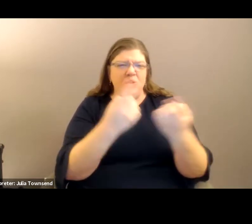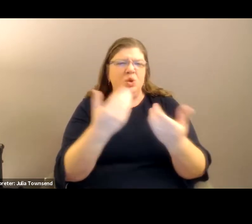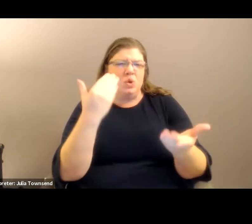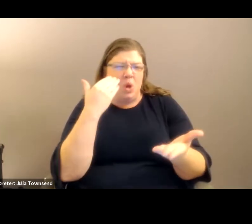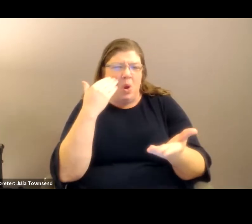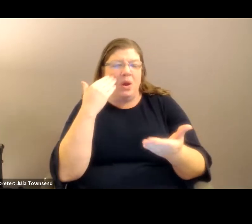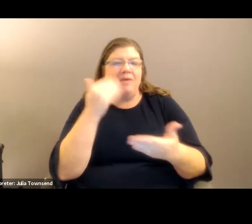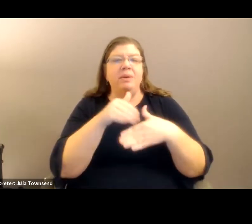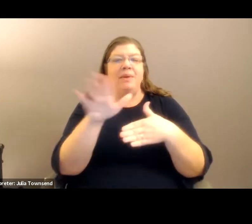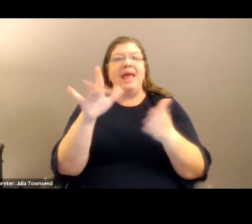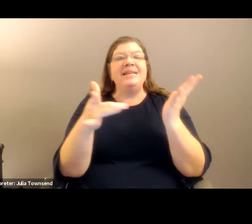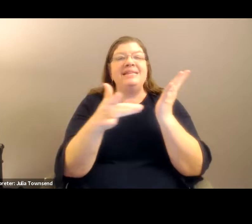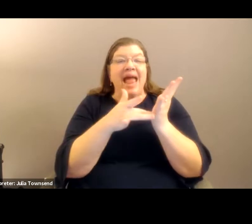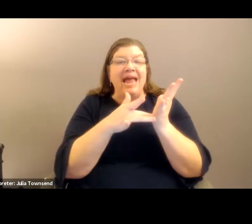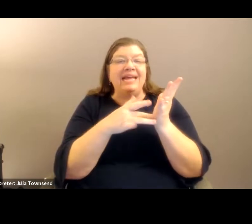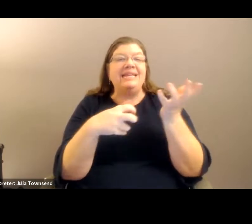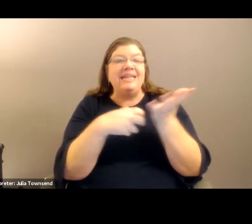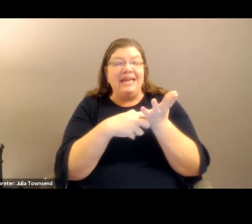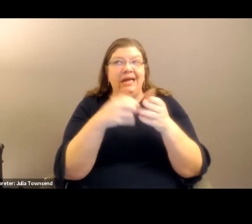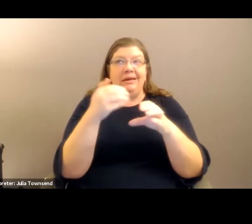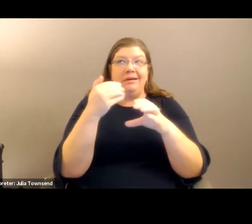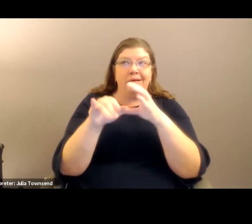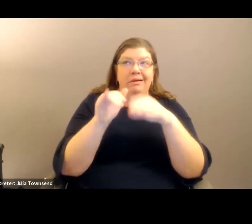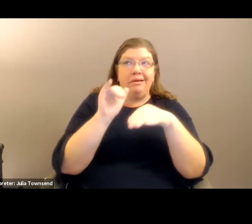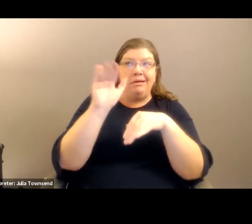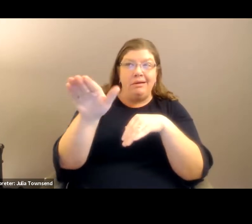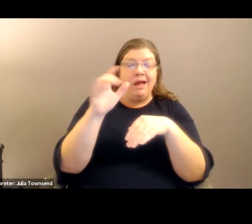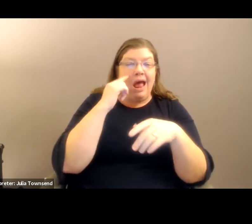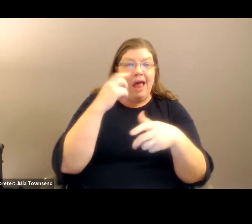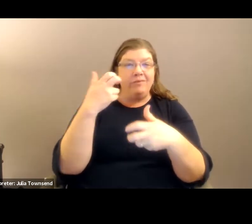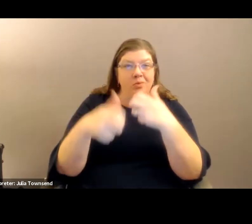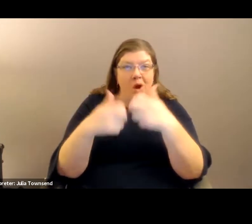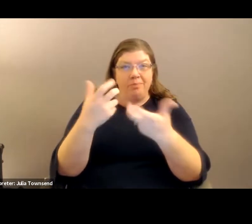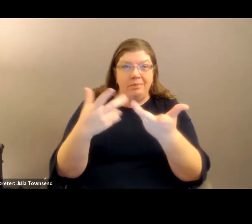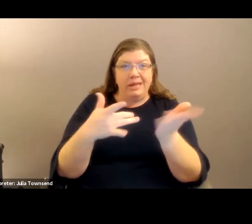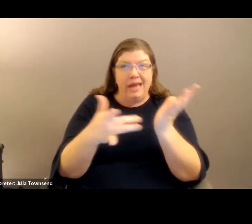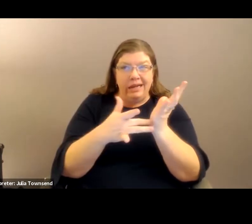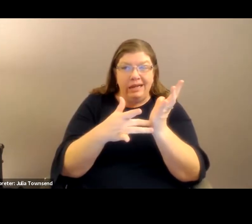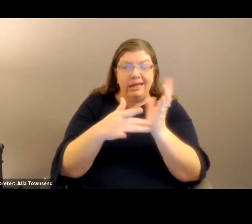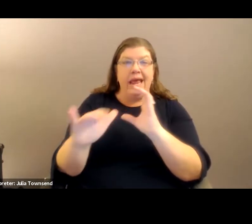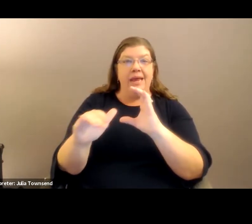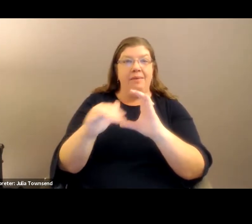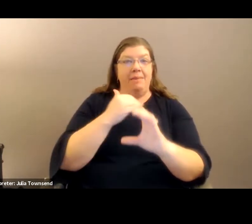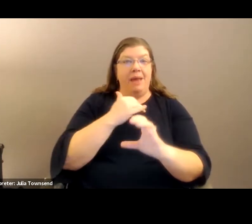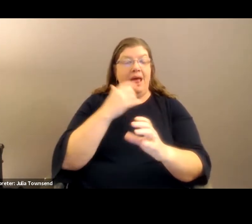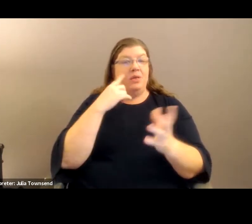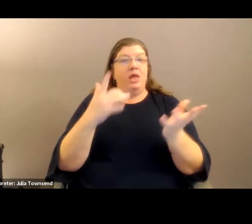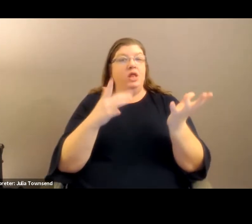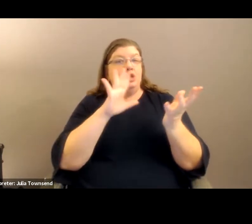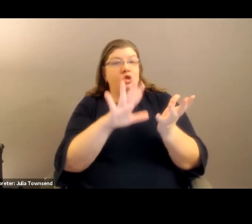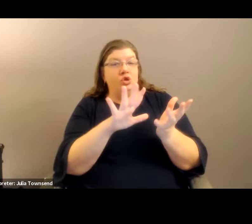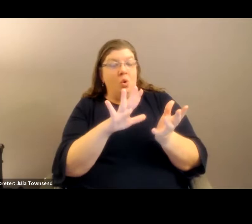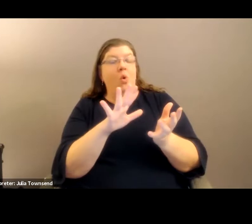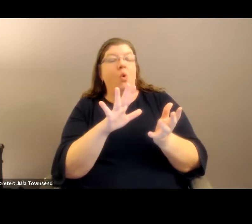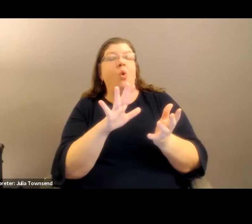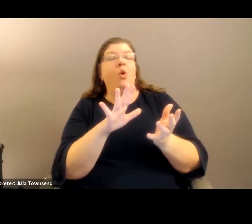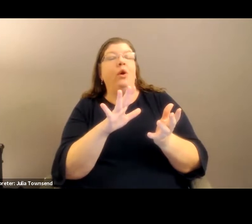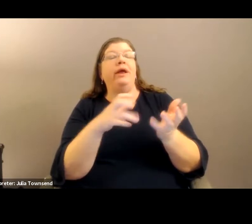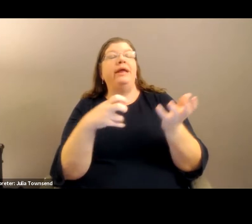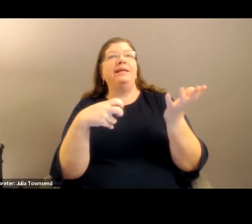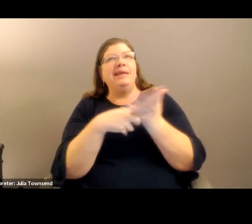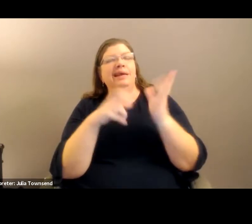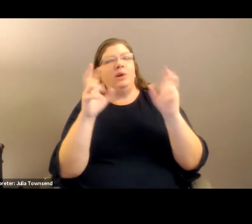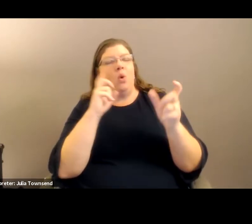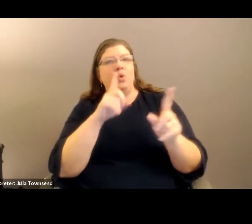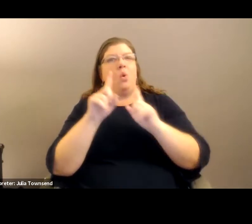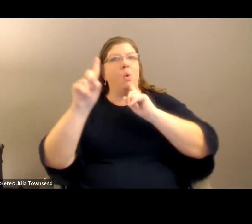submit a tech problem, you get an email back saying your ticket was received. It's rated by priority, like how quickly